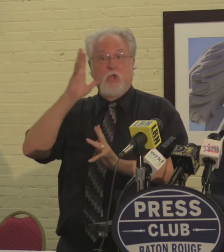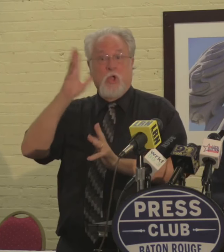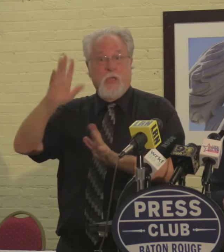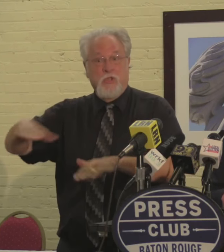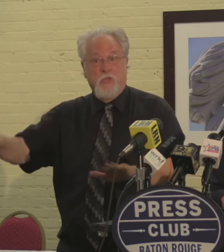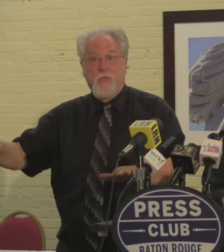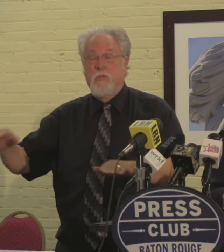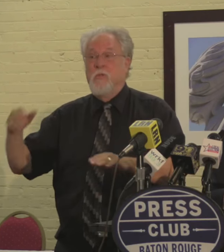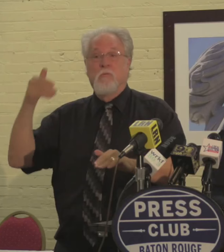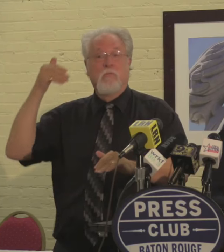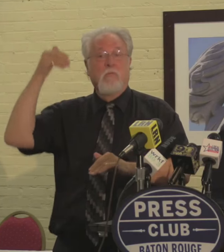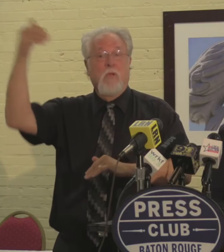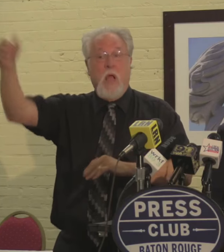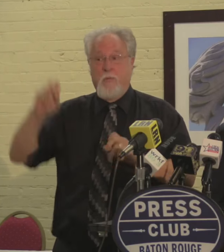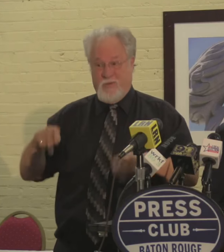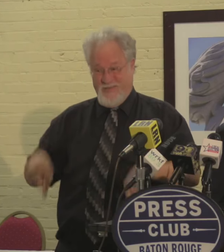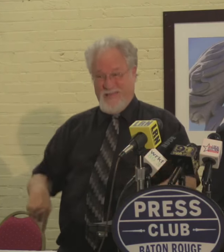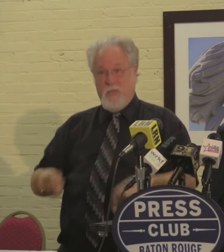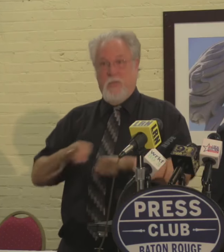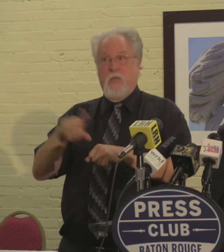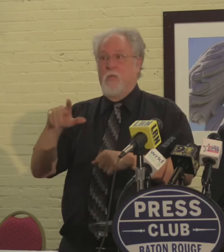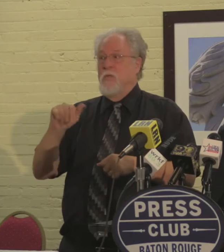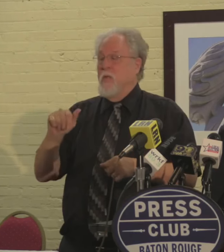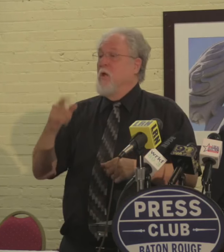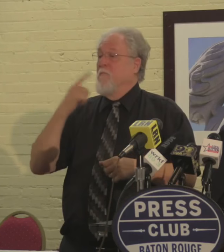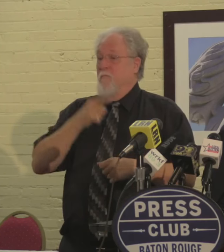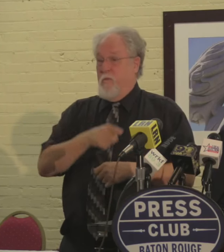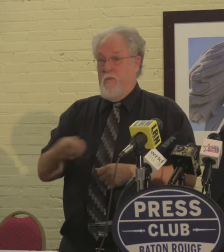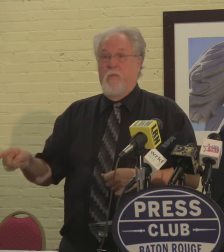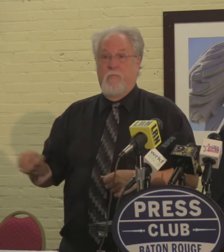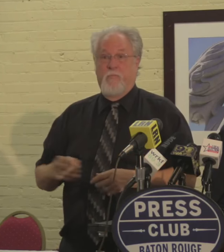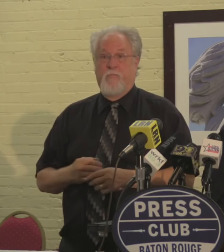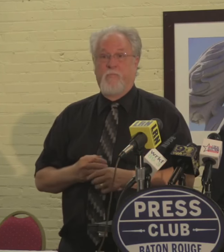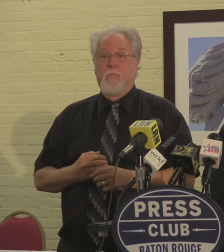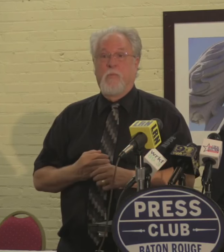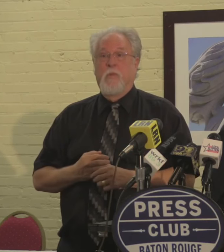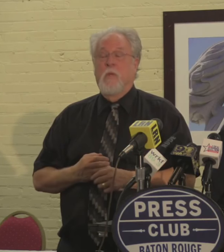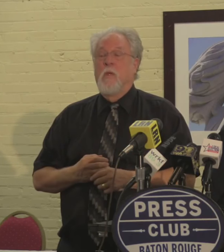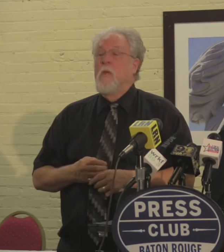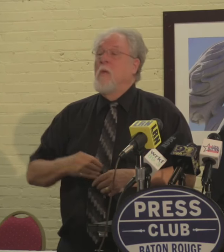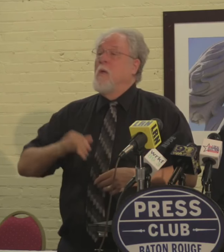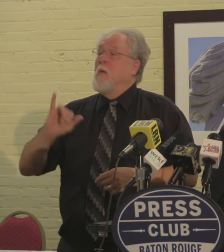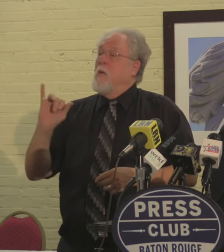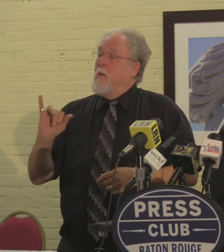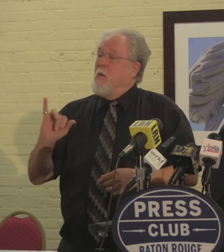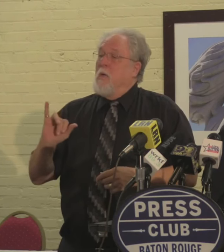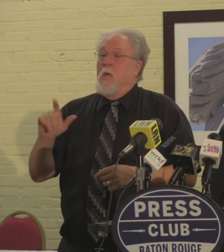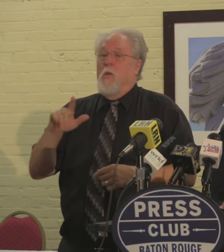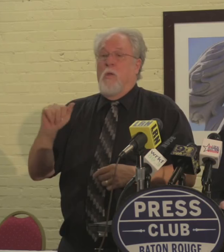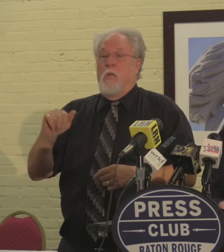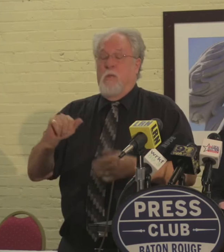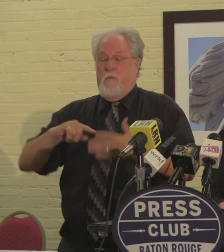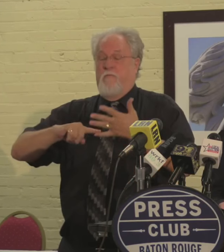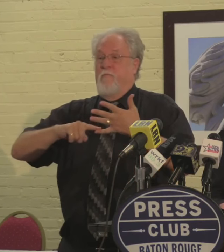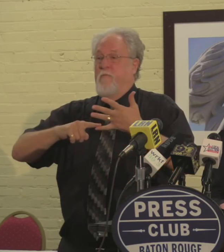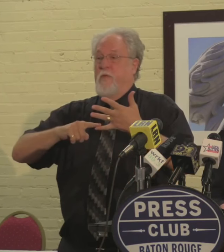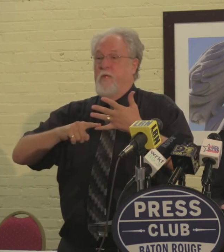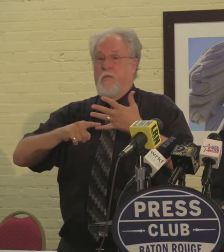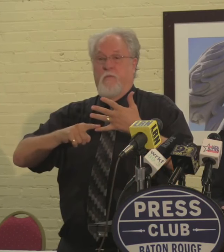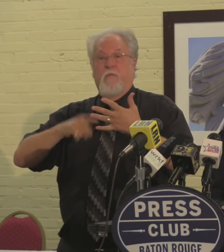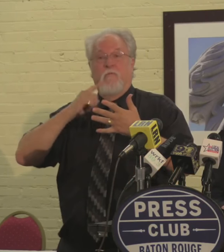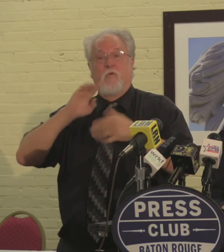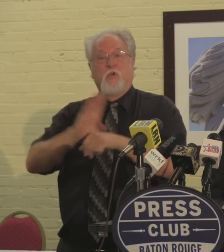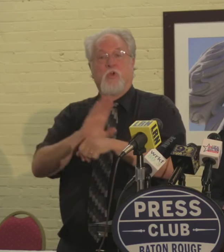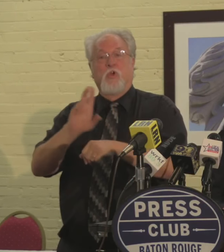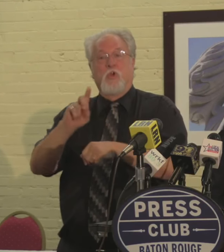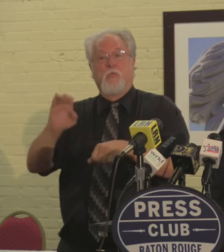the opportunities right here in Louisiana for them. Additionally, Louisiana ranks number 5 in the top states for doing